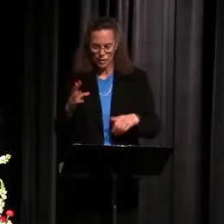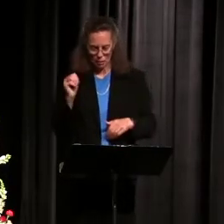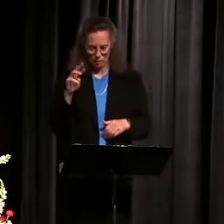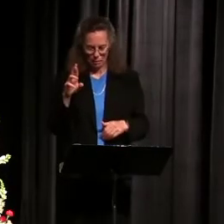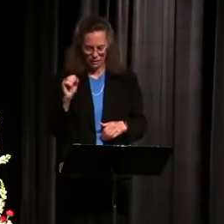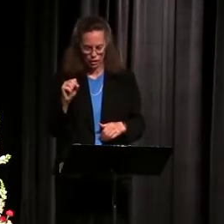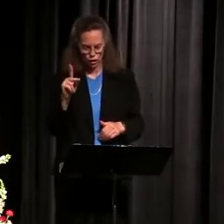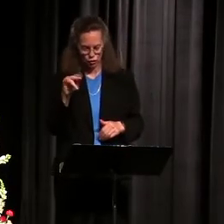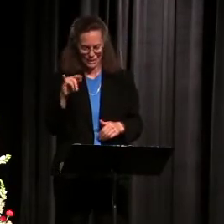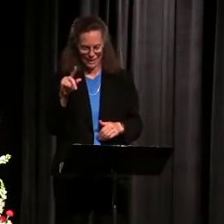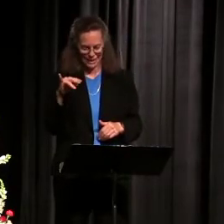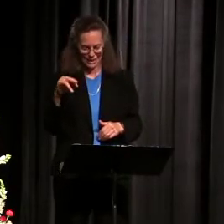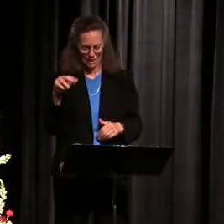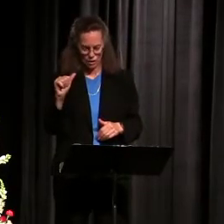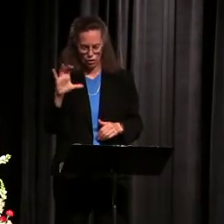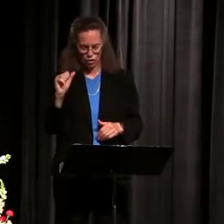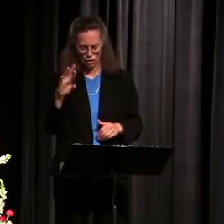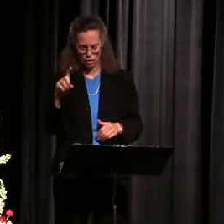Mrs. Christina Cardamone,